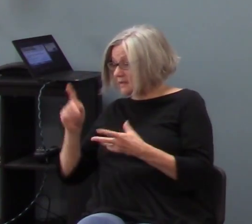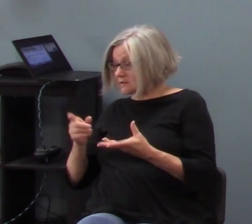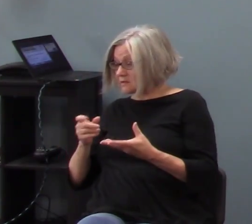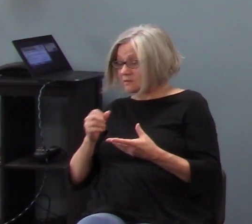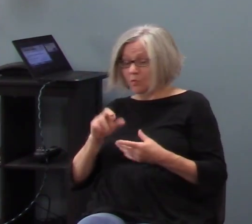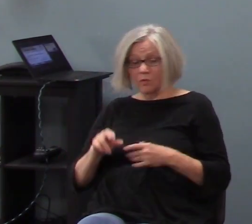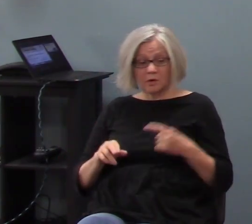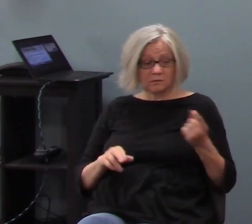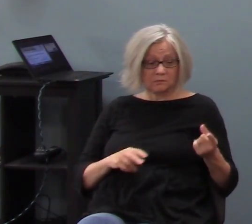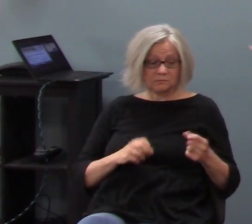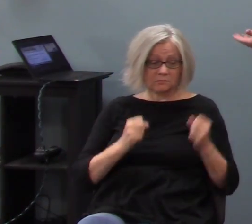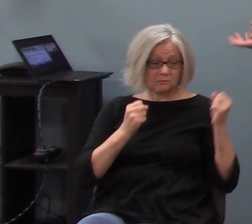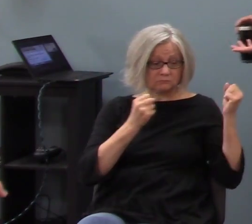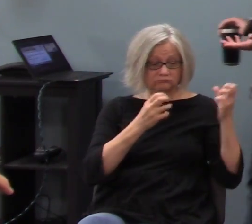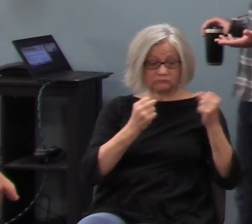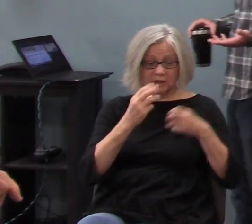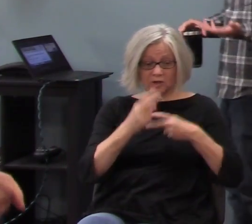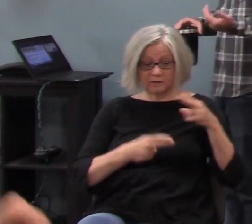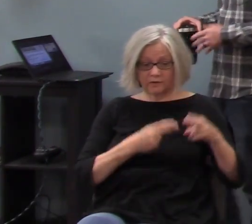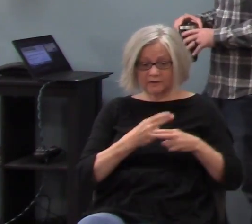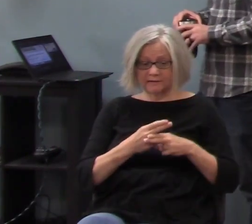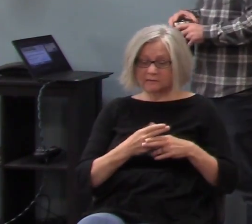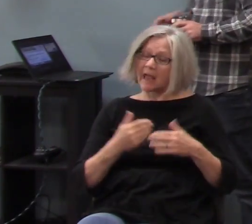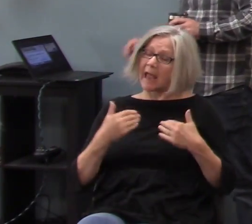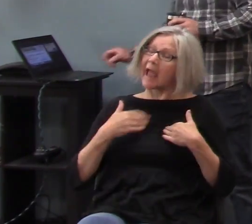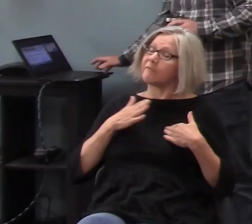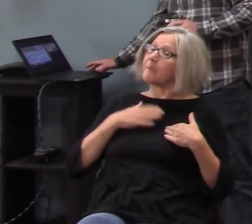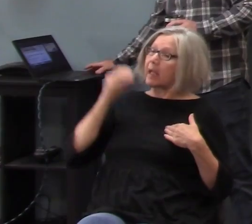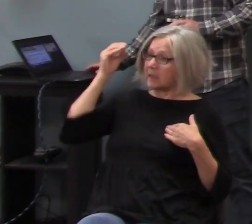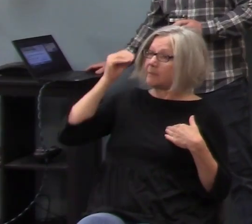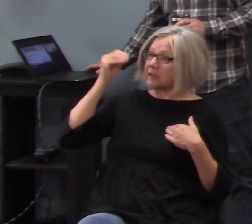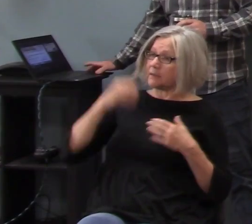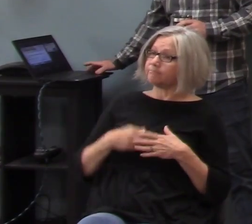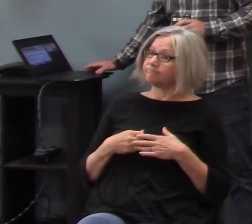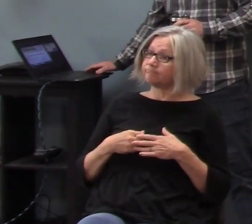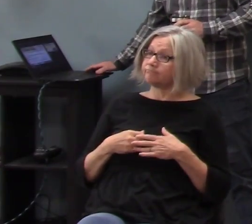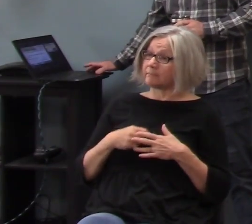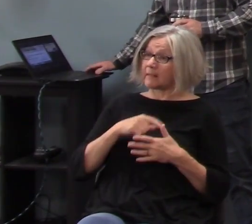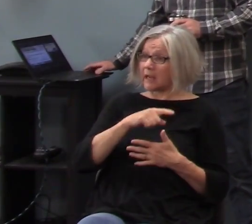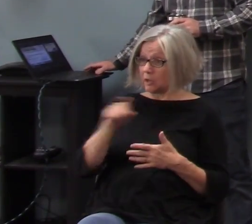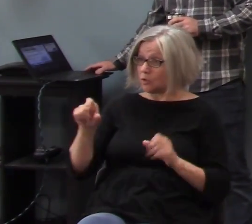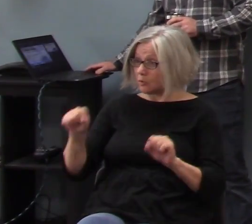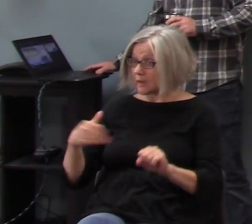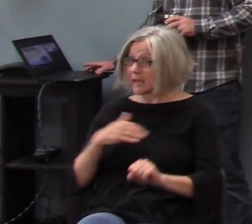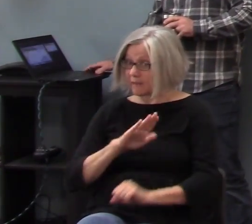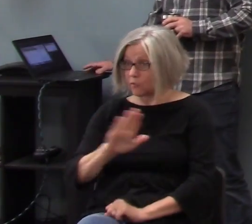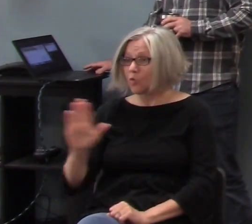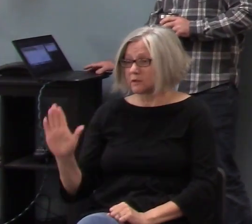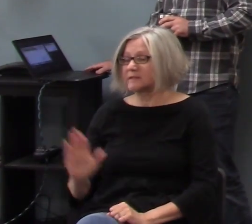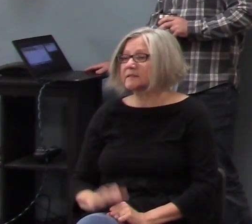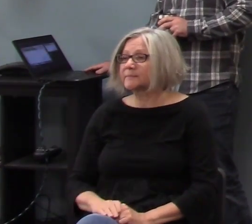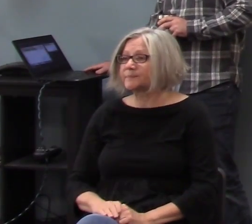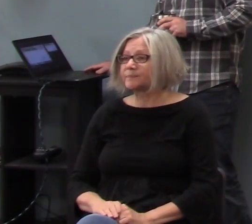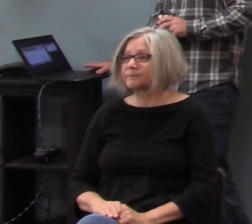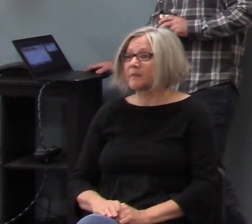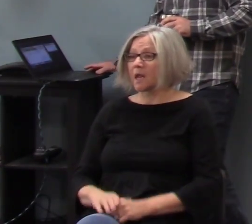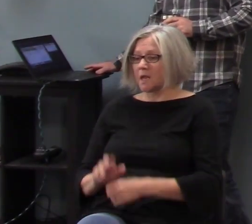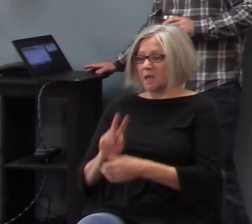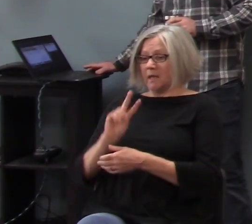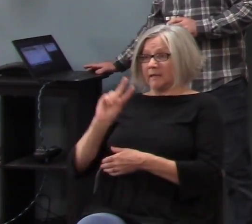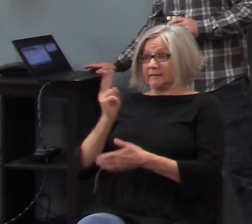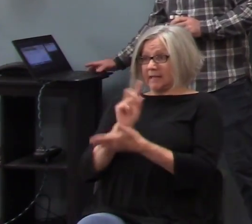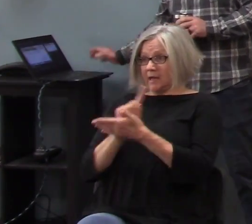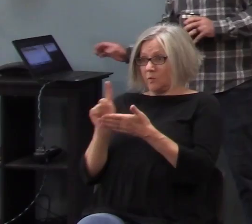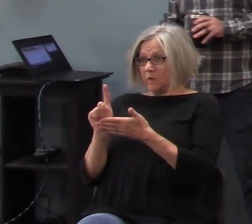all. I have my opinion on that. You can have yours. Week 2, we